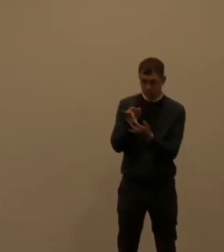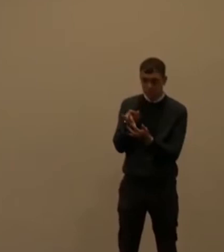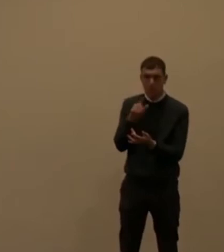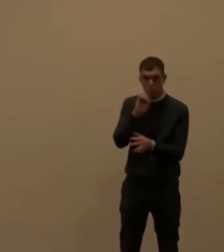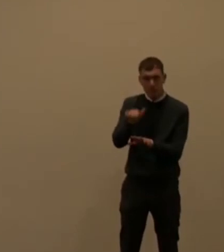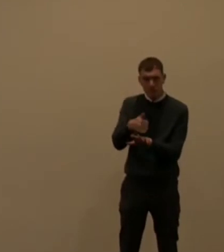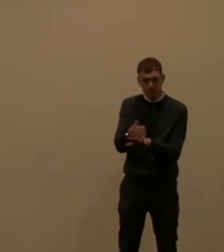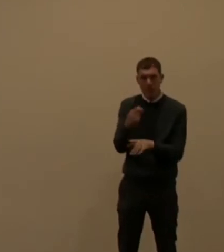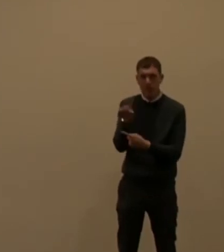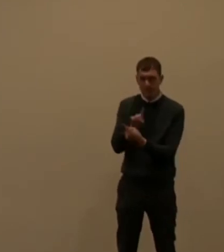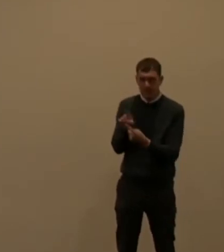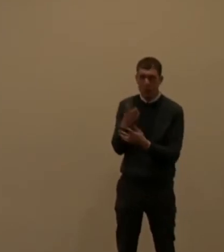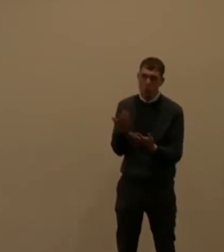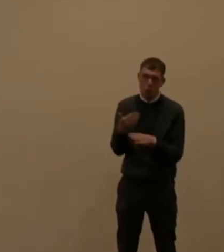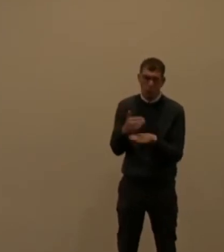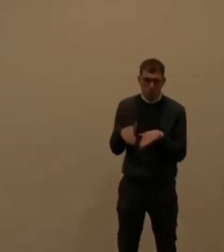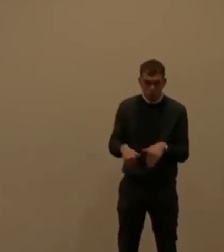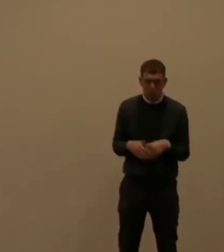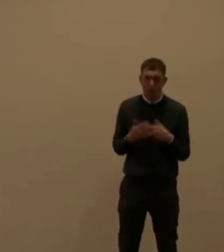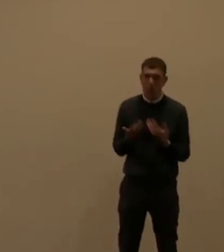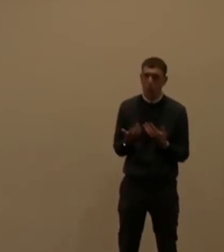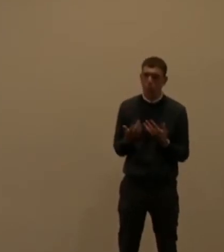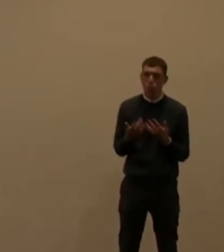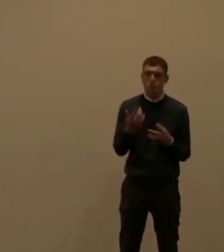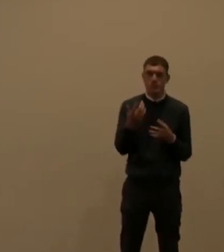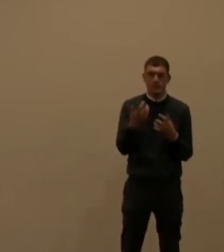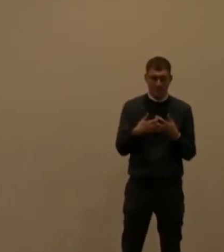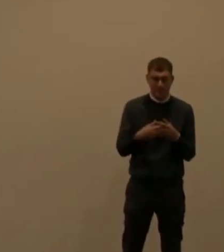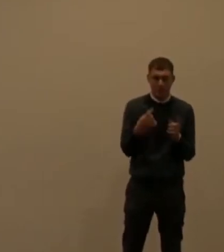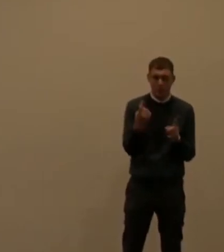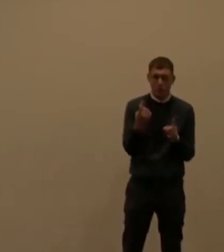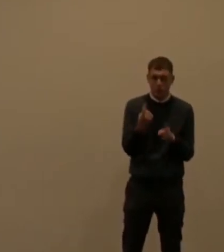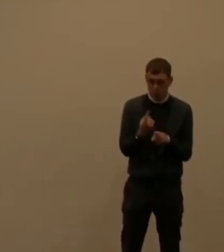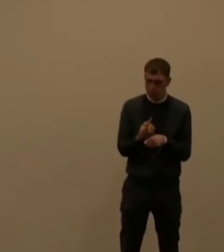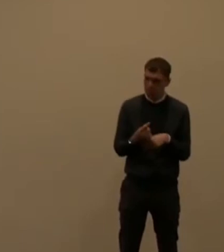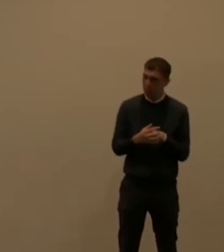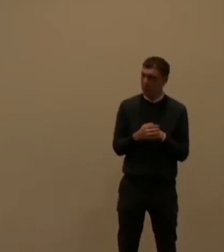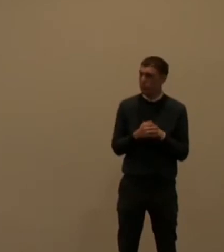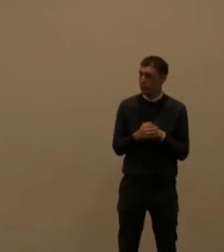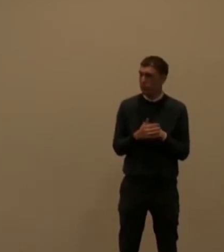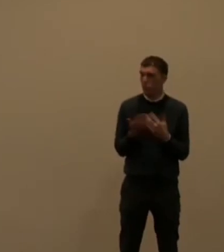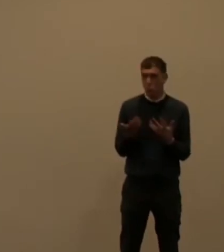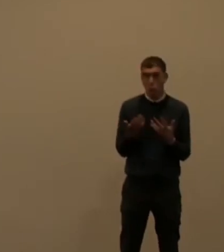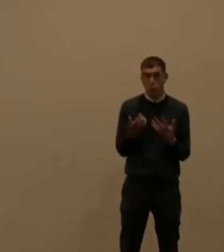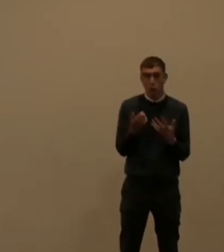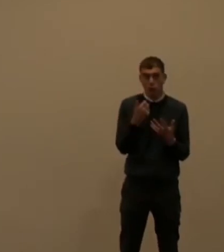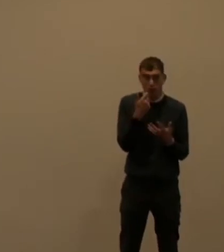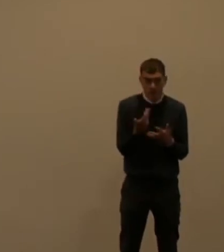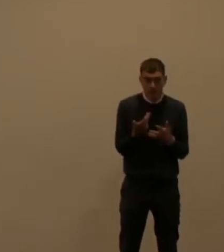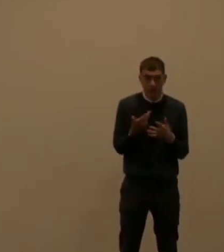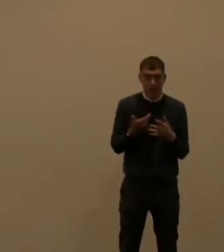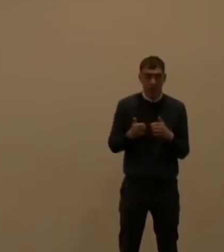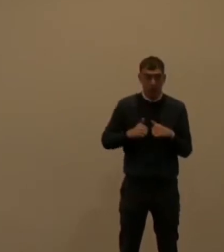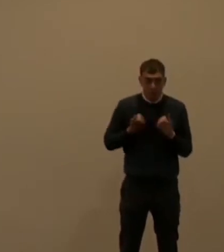meetings with them. You set up workshops, you set up tech talks, and you set up, actually we had daily stand-up meetings in the